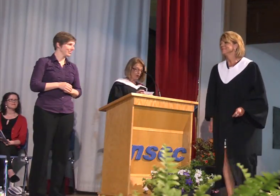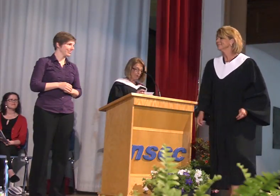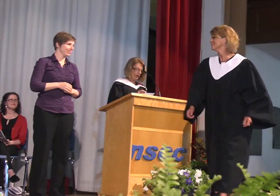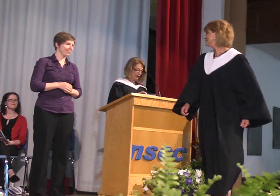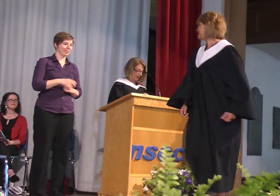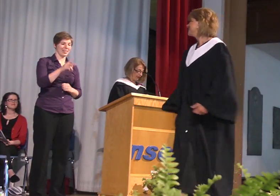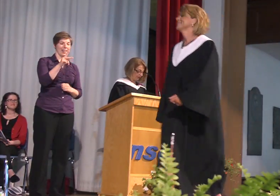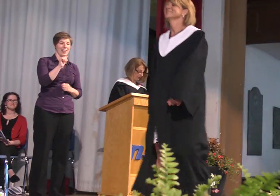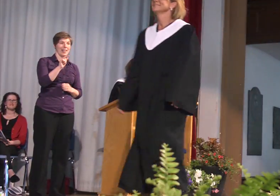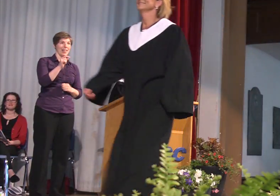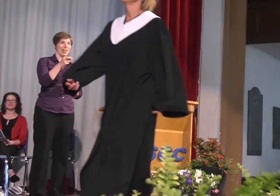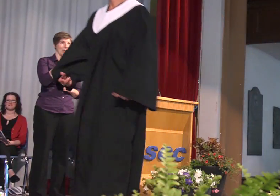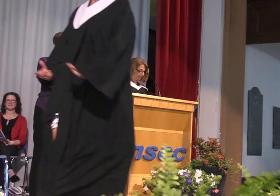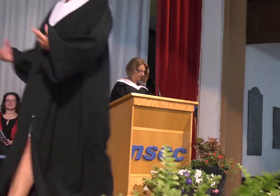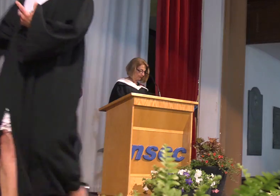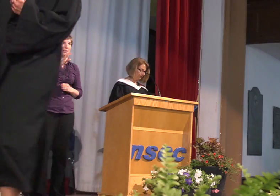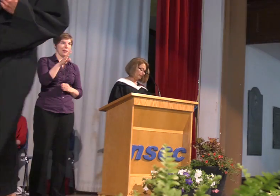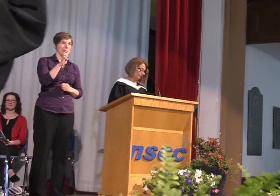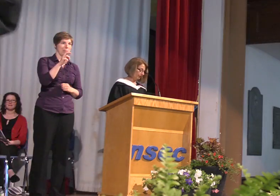Catherine Benedict.